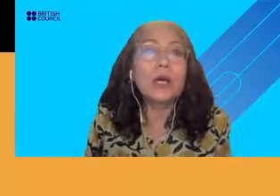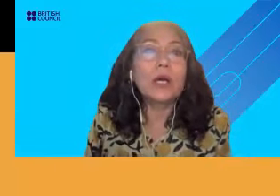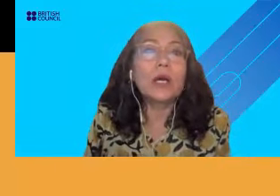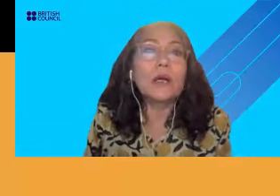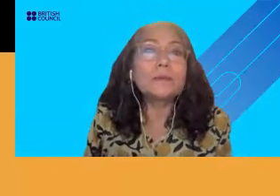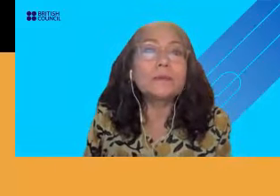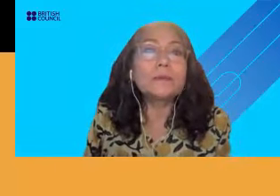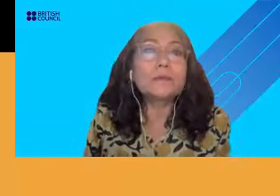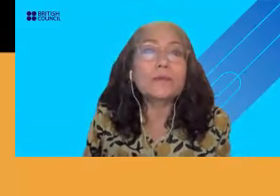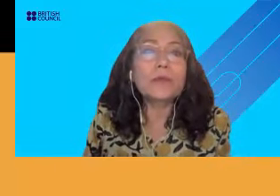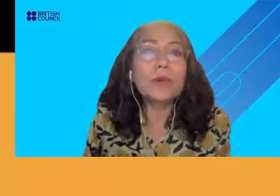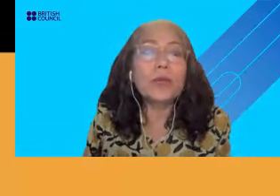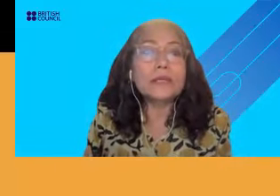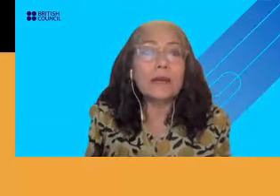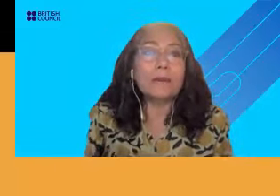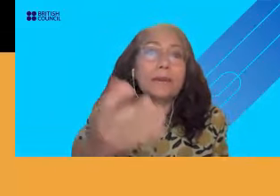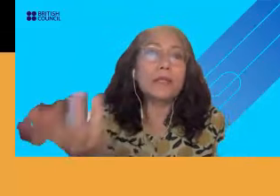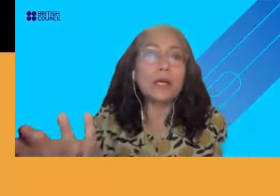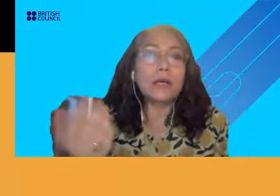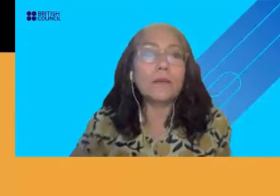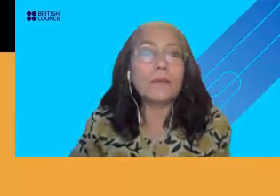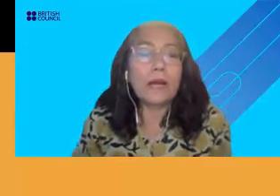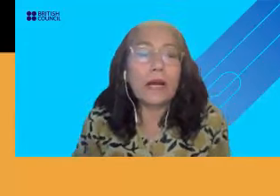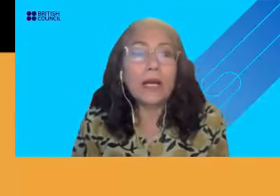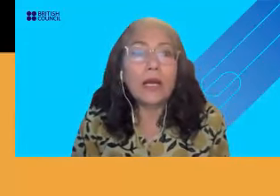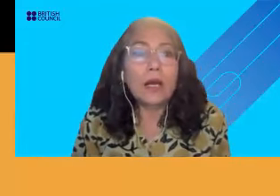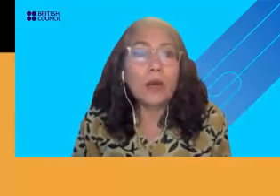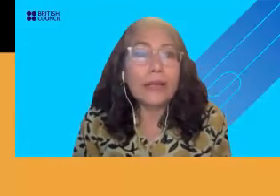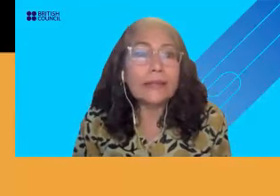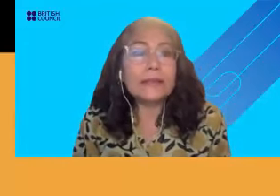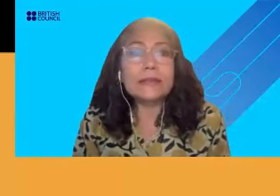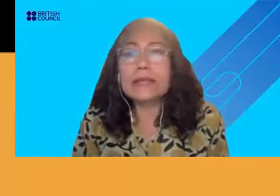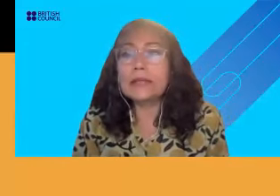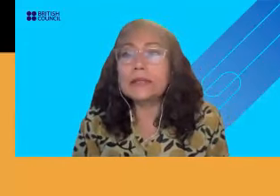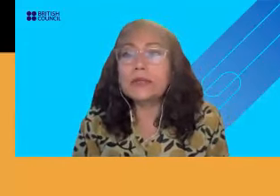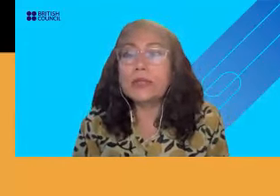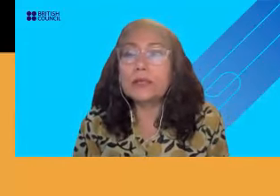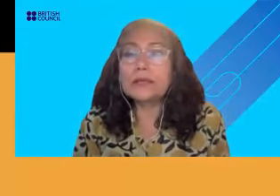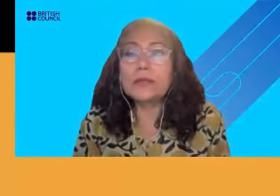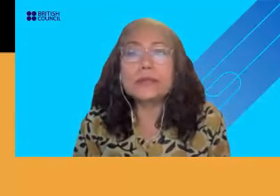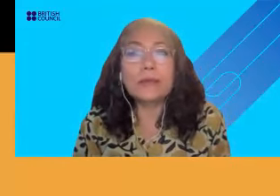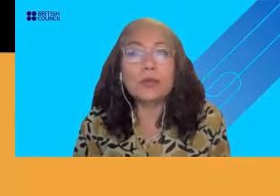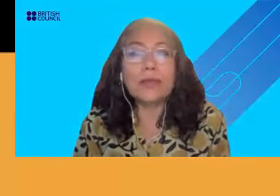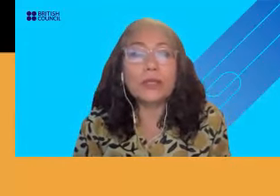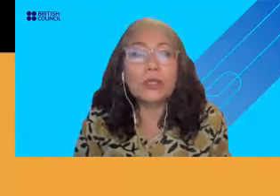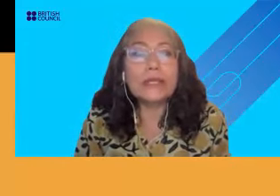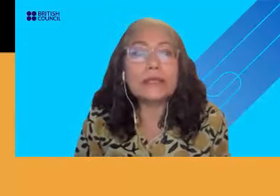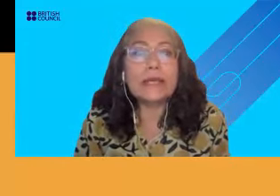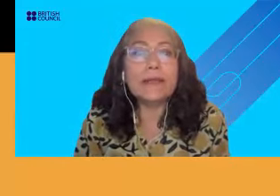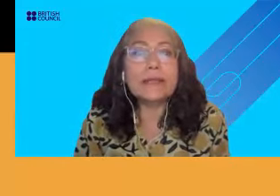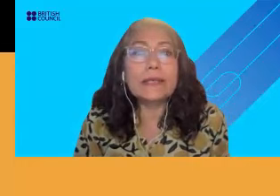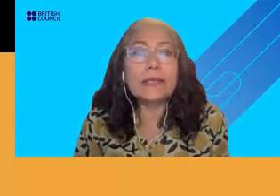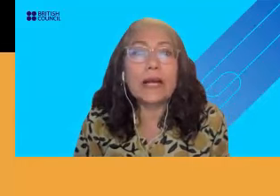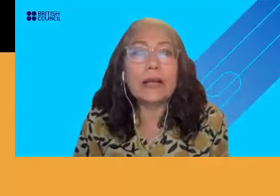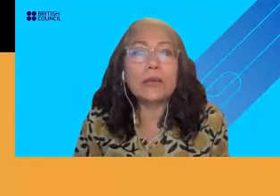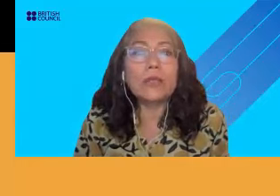through. For example, I did this as a rehearsal with some of my colleagues, and